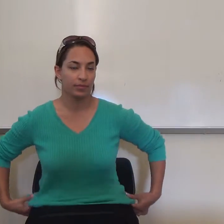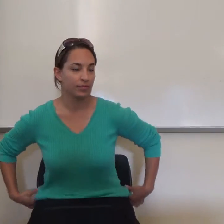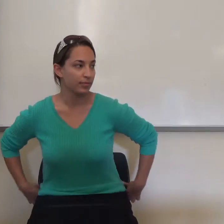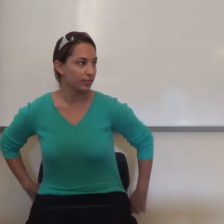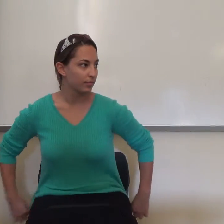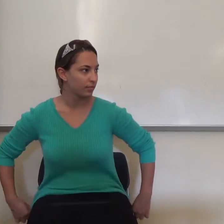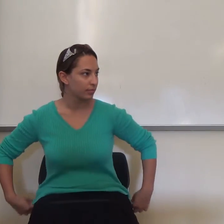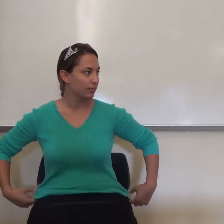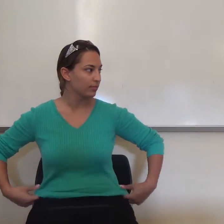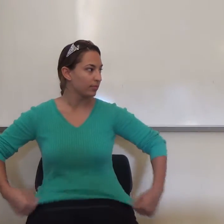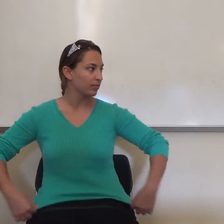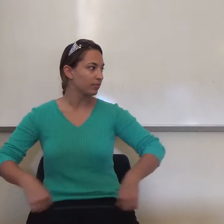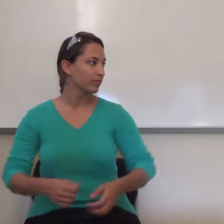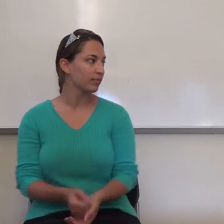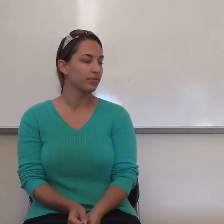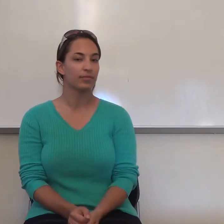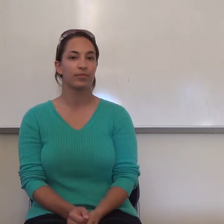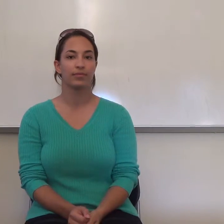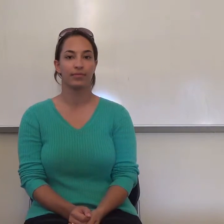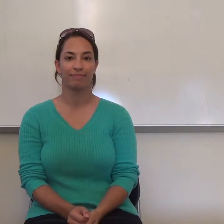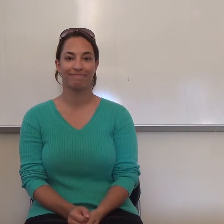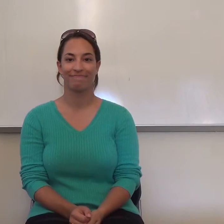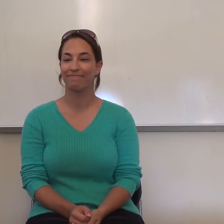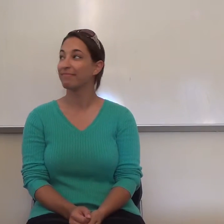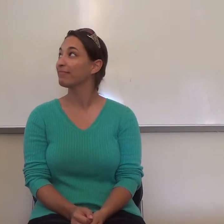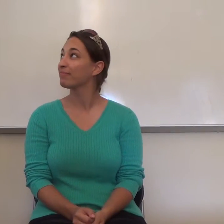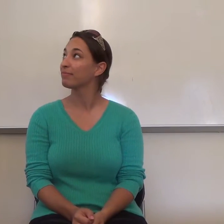Origin of baseball, American baseball.